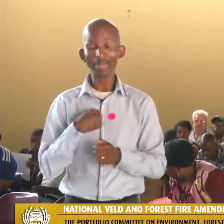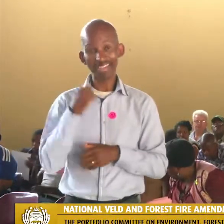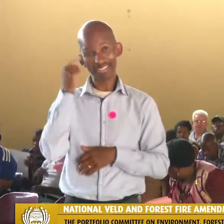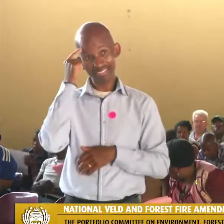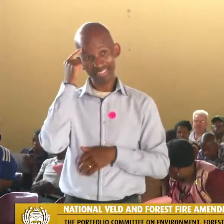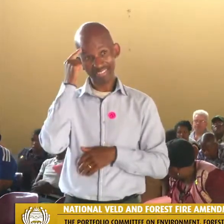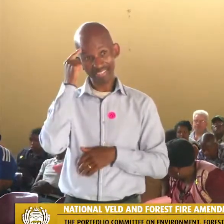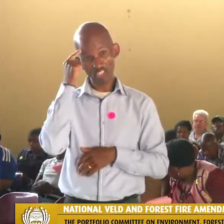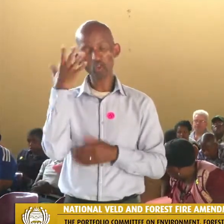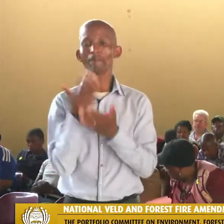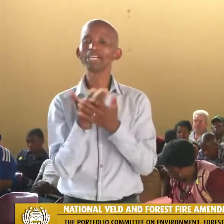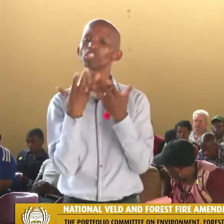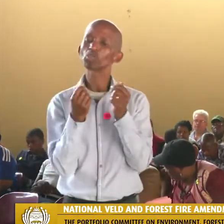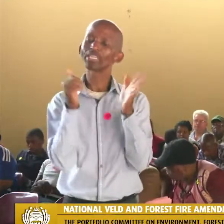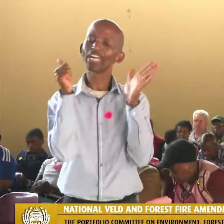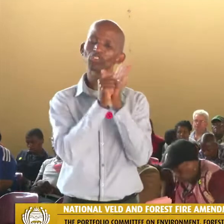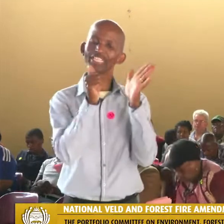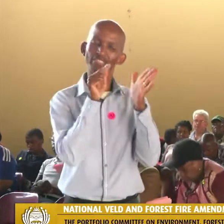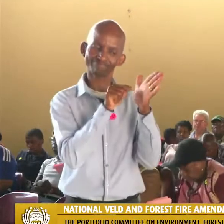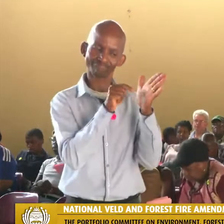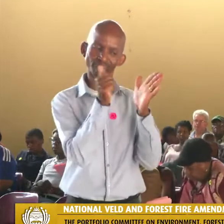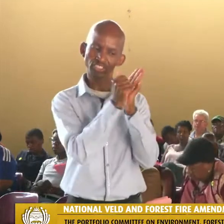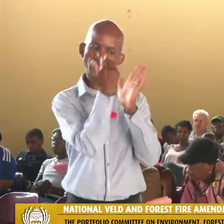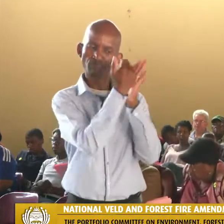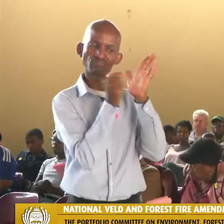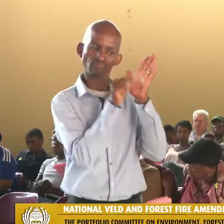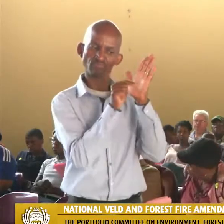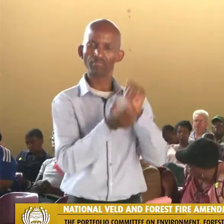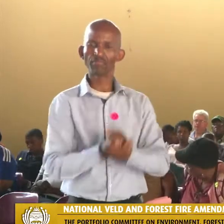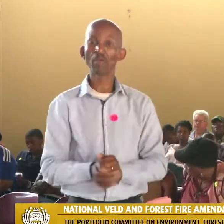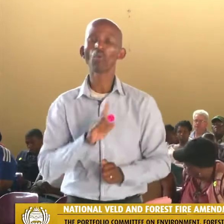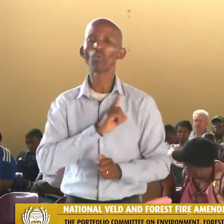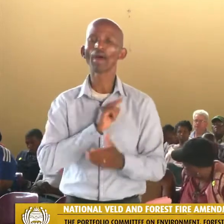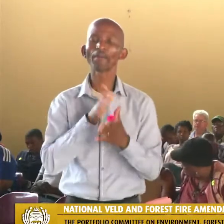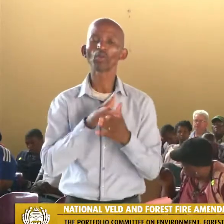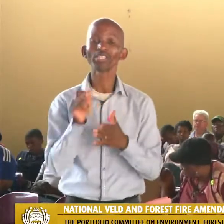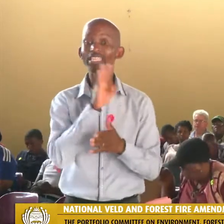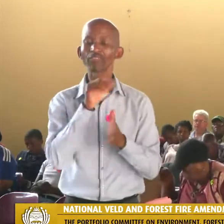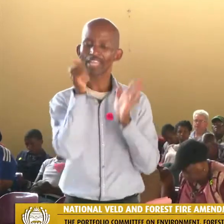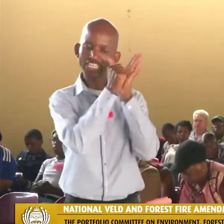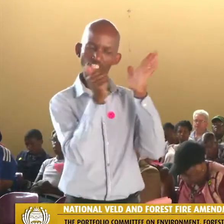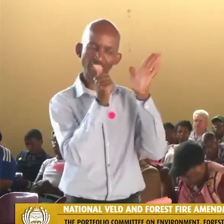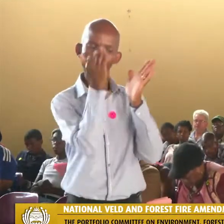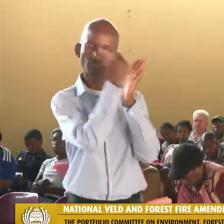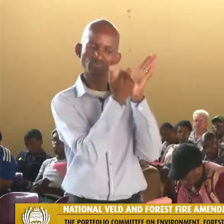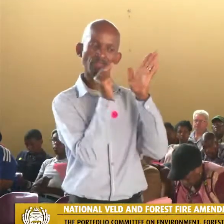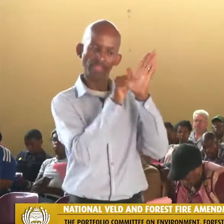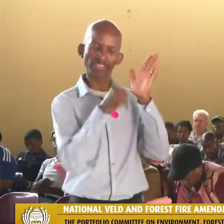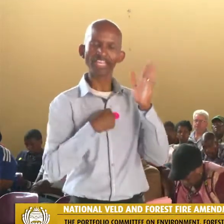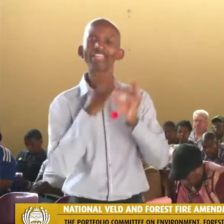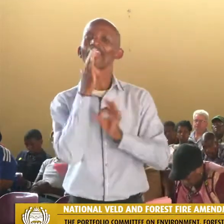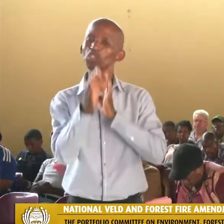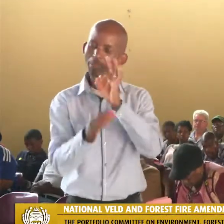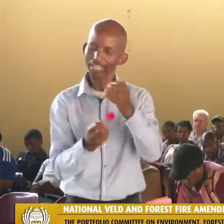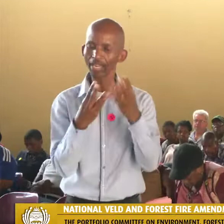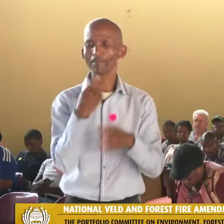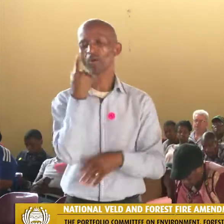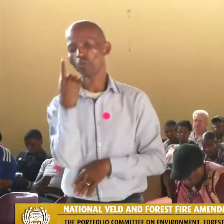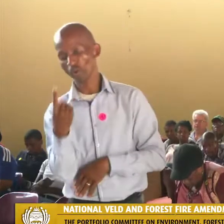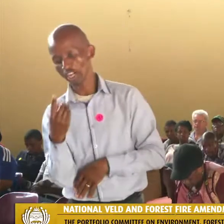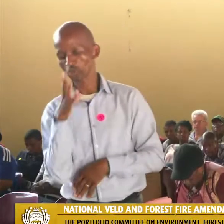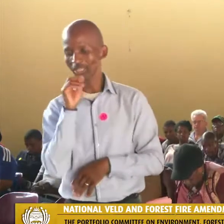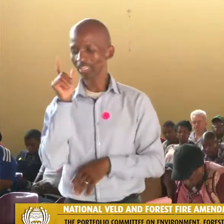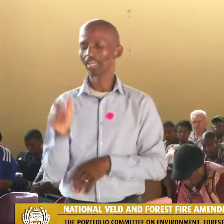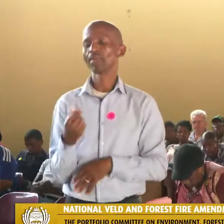etsa agenda. I think you must prepare an agenda. Because if there was an agenda that states gore number one, speaker number